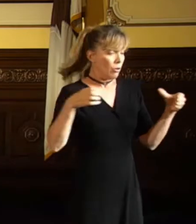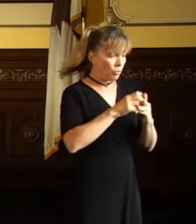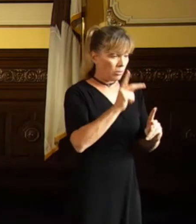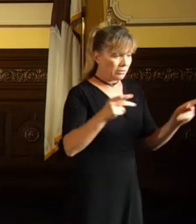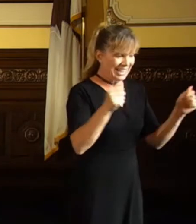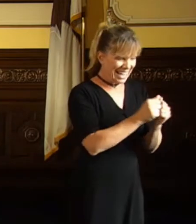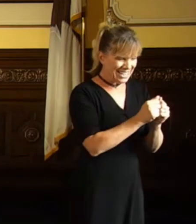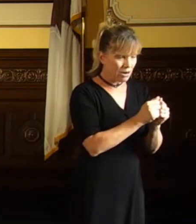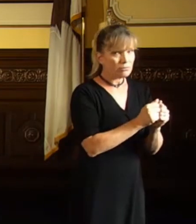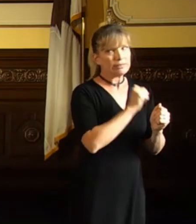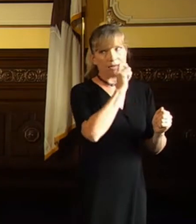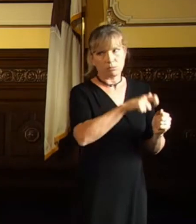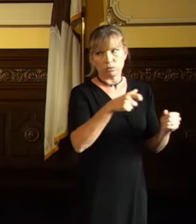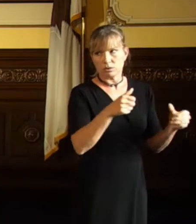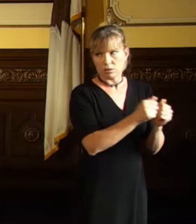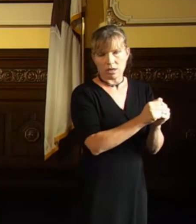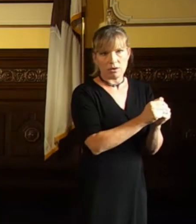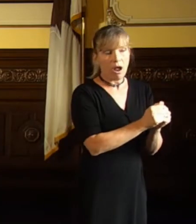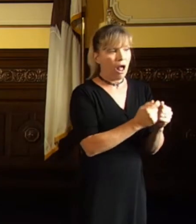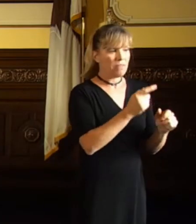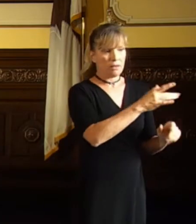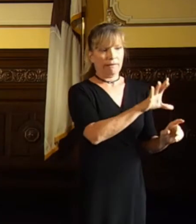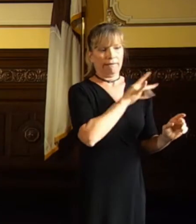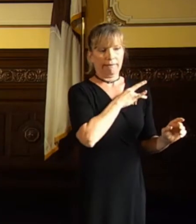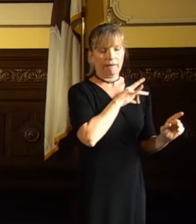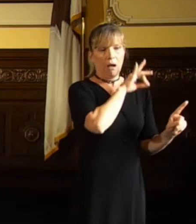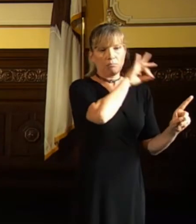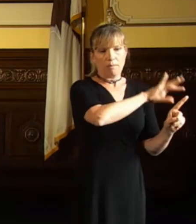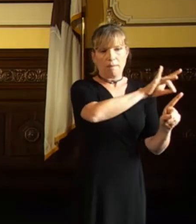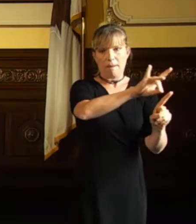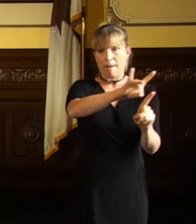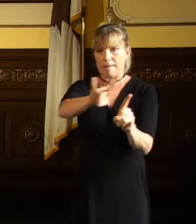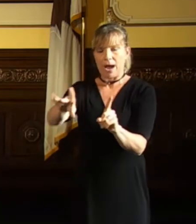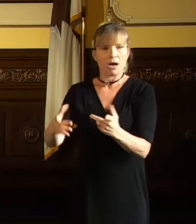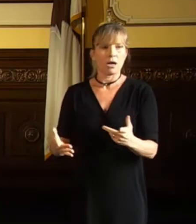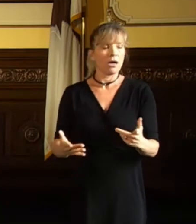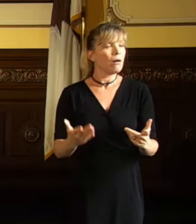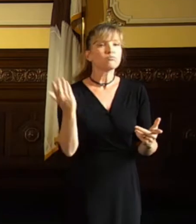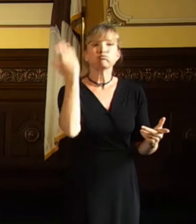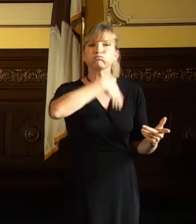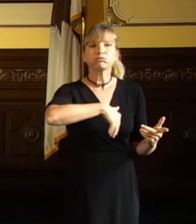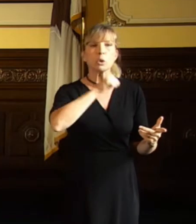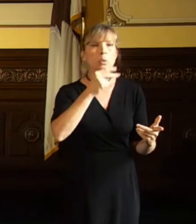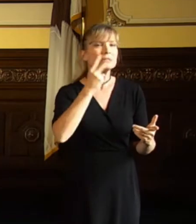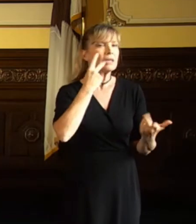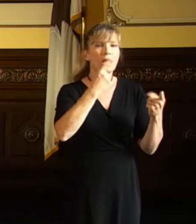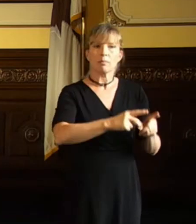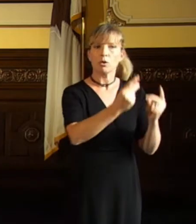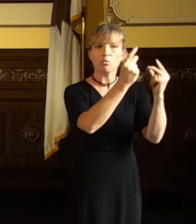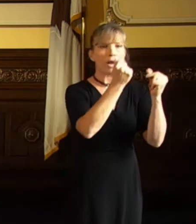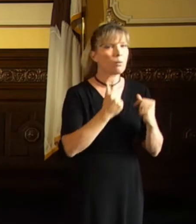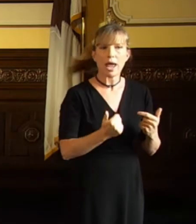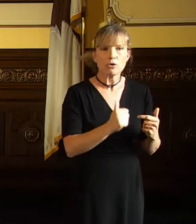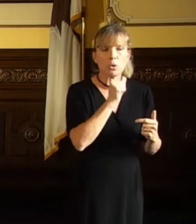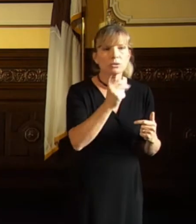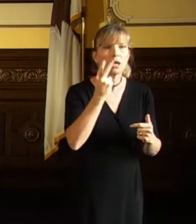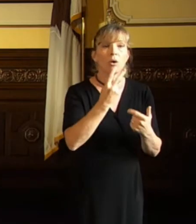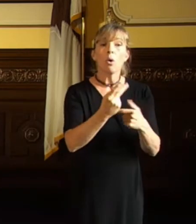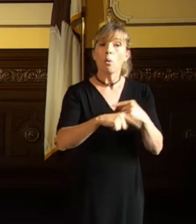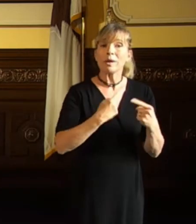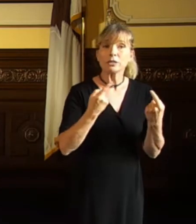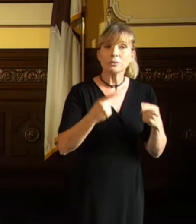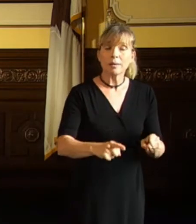do something that they shouldn't have done, and someone spreads it in a group. You don't see an immediate effect. 2 weeks